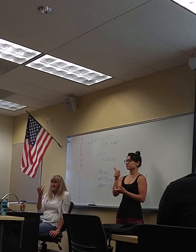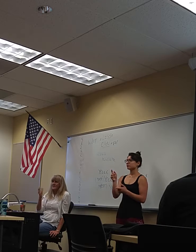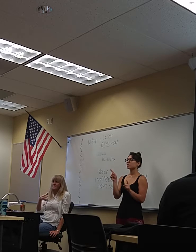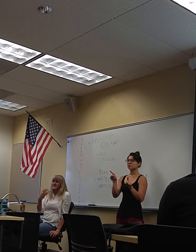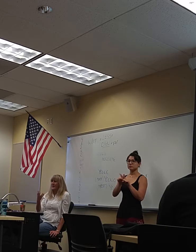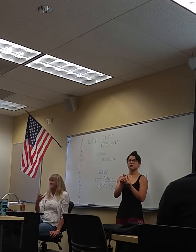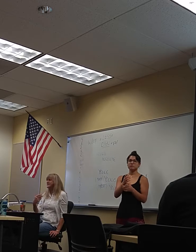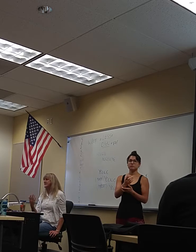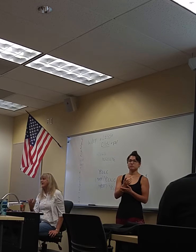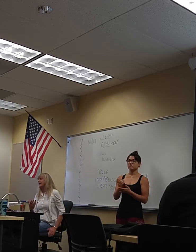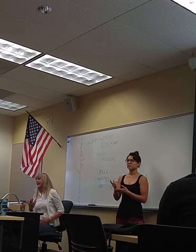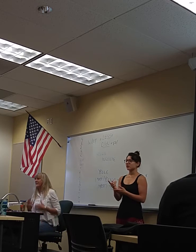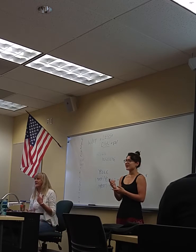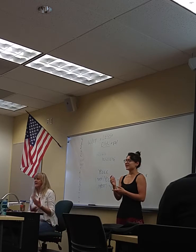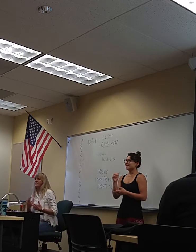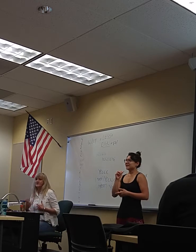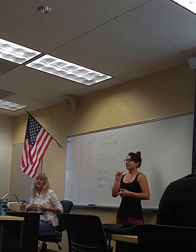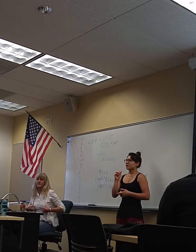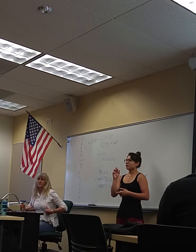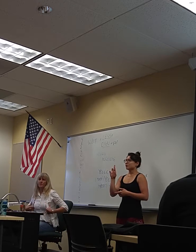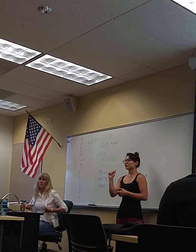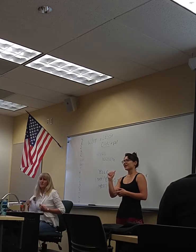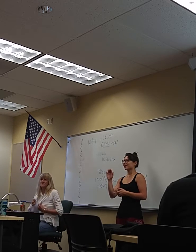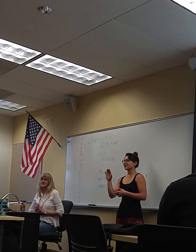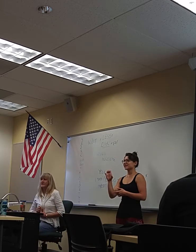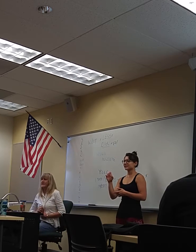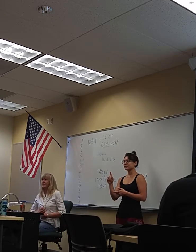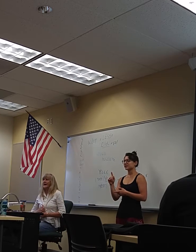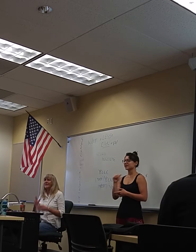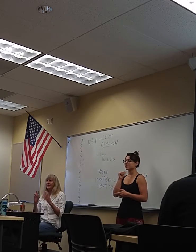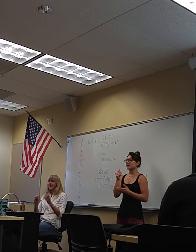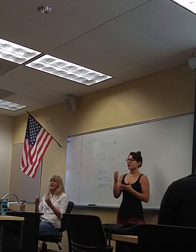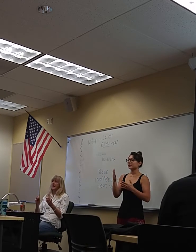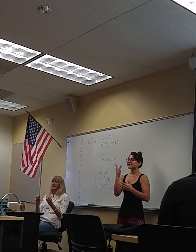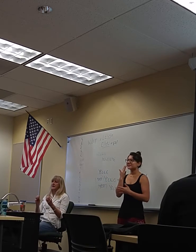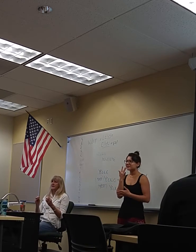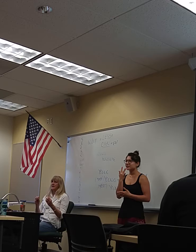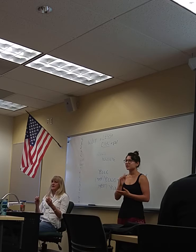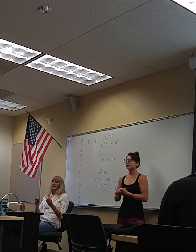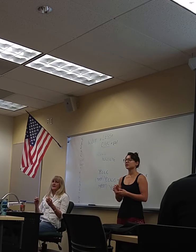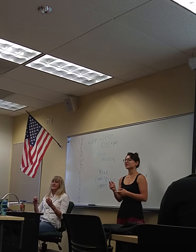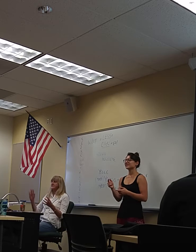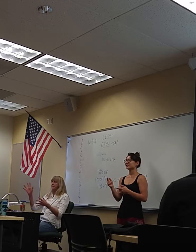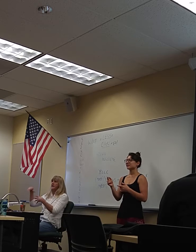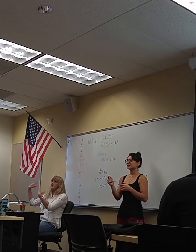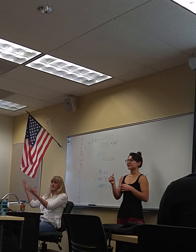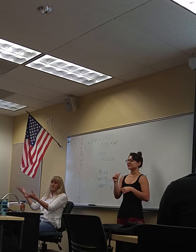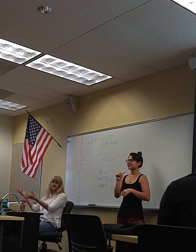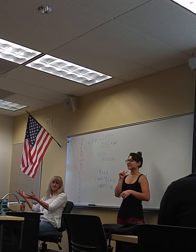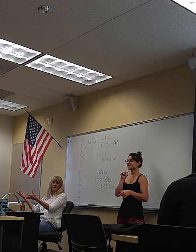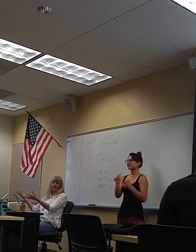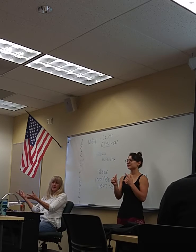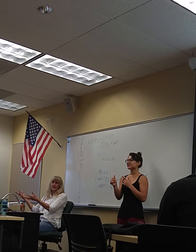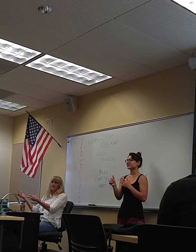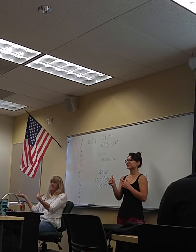color, so I think that's just an inappropriate sign, and I think that some hearing person made it up